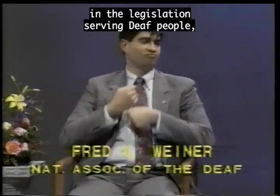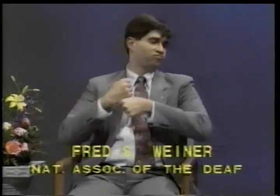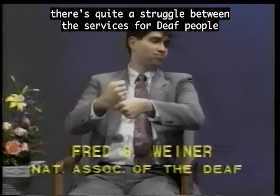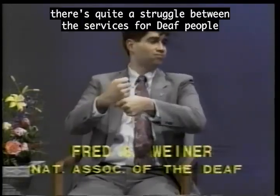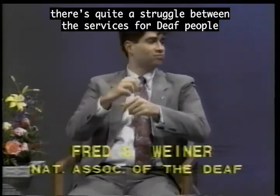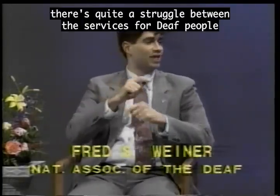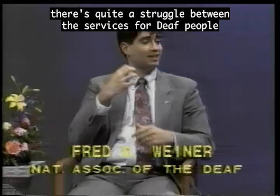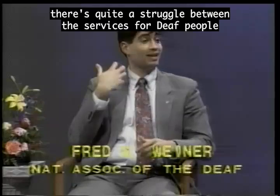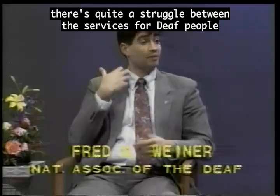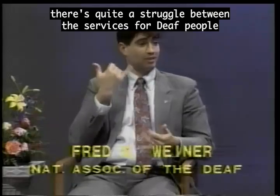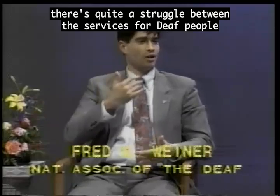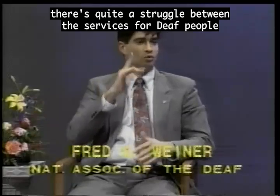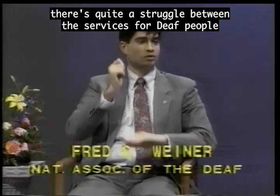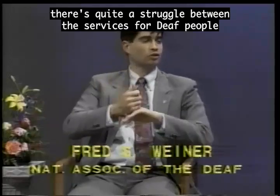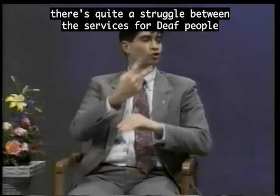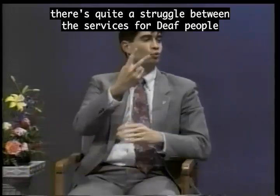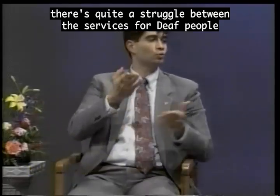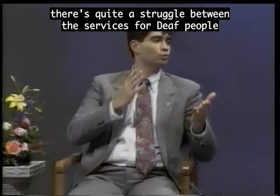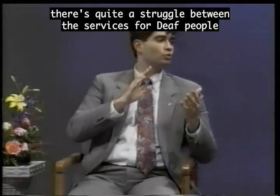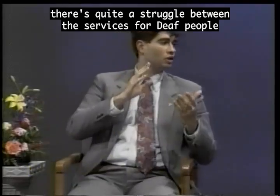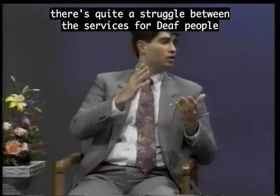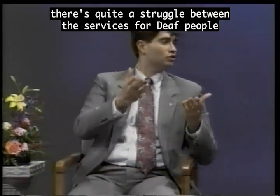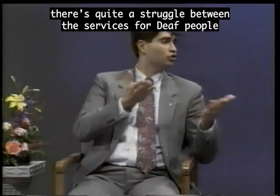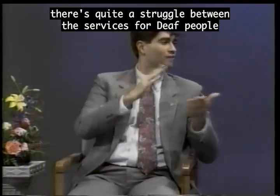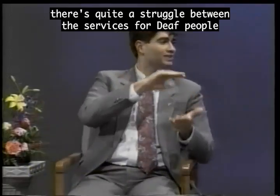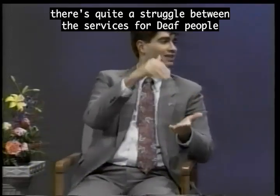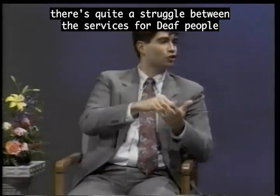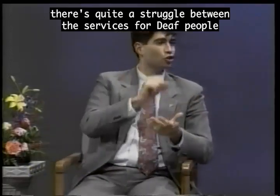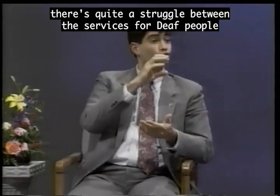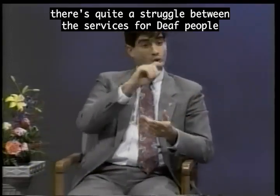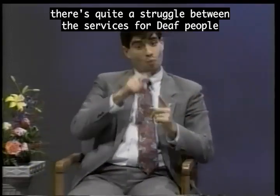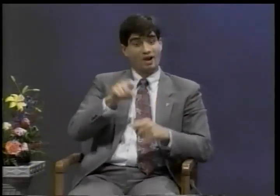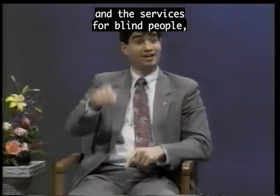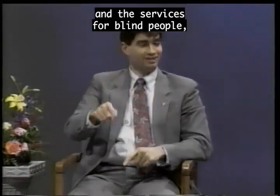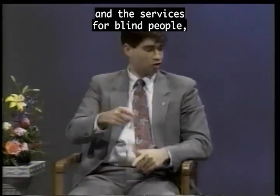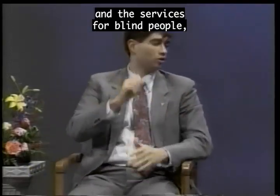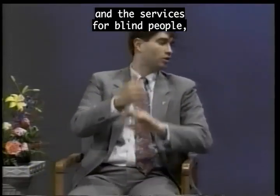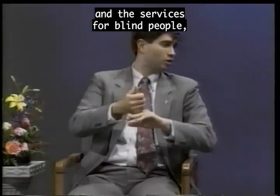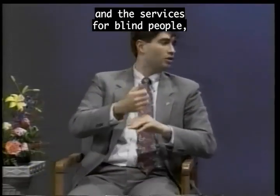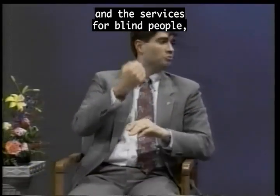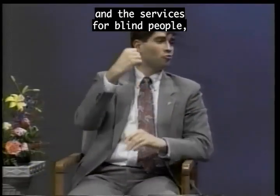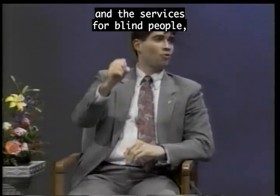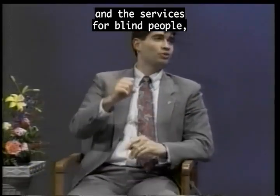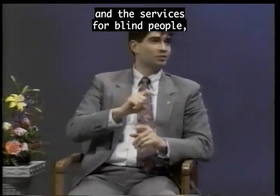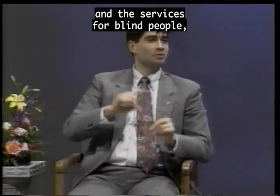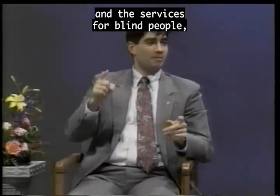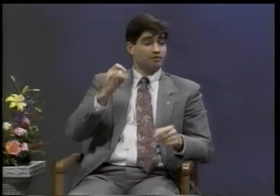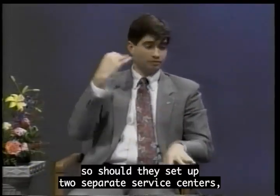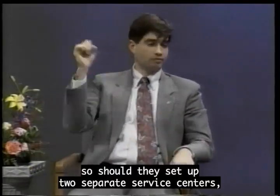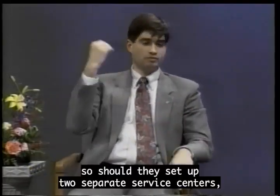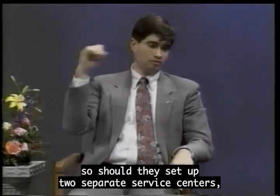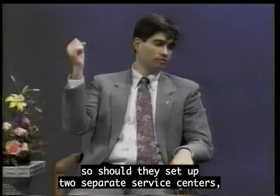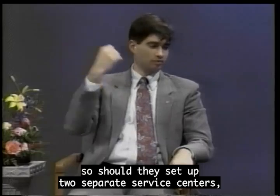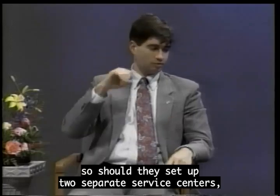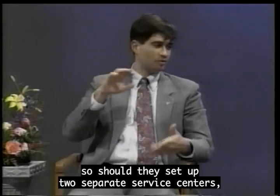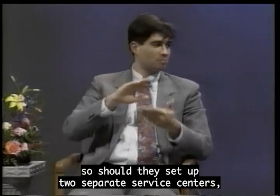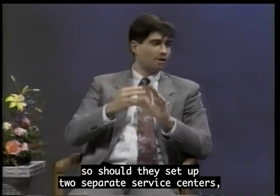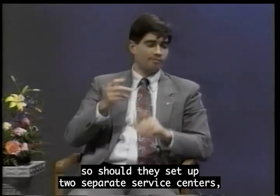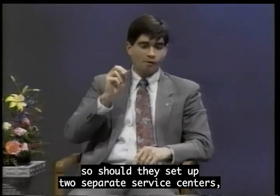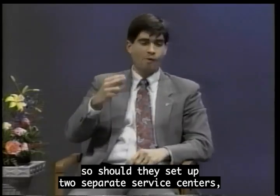there's quite a struggle between the services for deaf people and the services for blind people. So they should set up two separate service centers? And there was a protest about that,